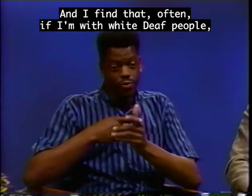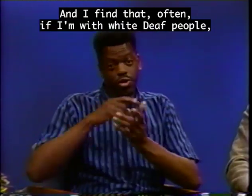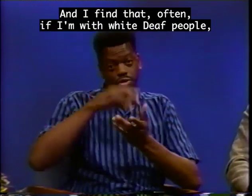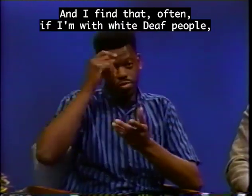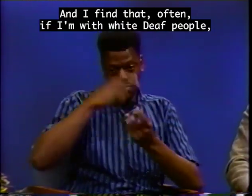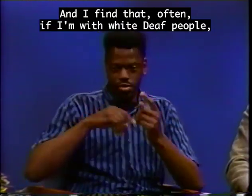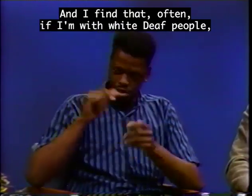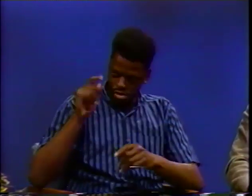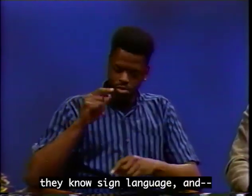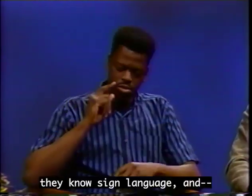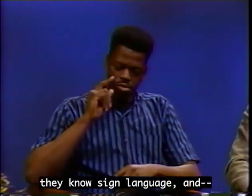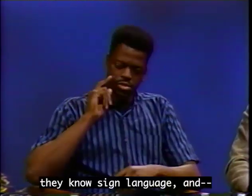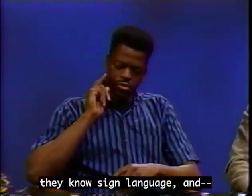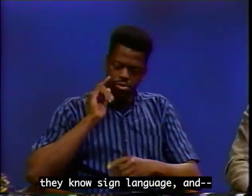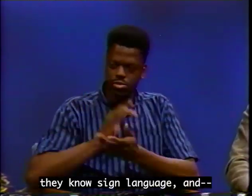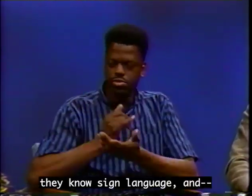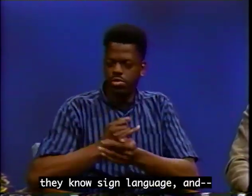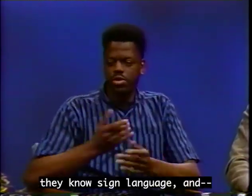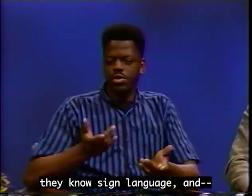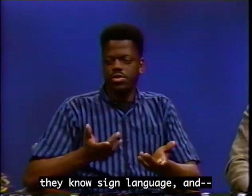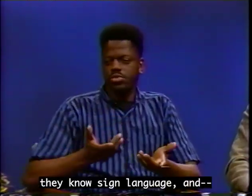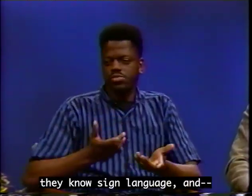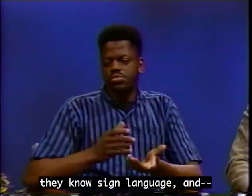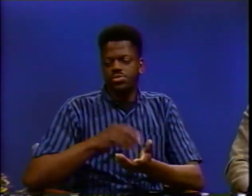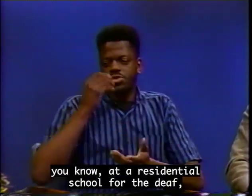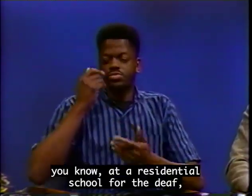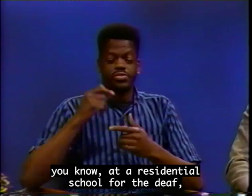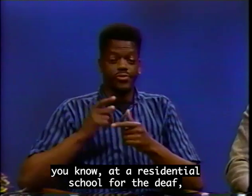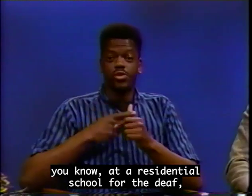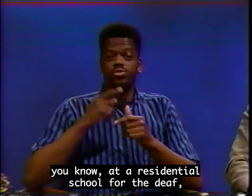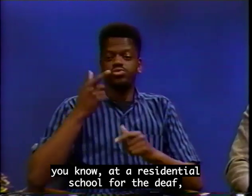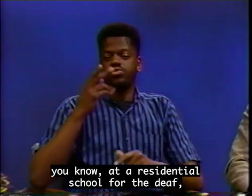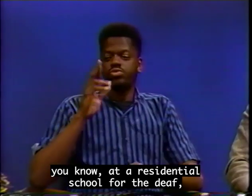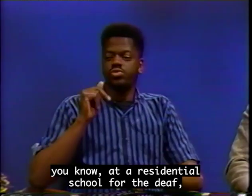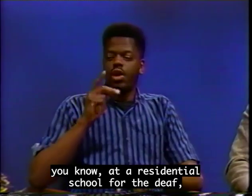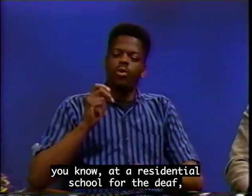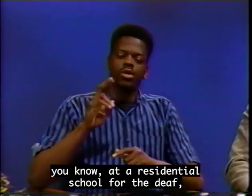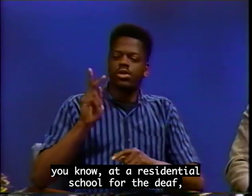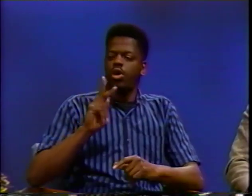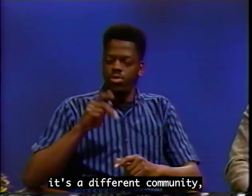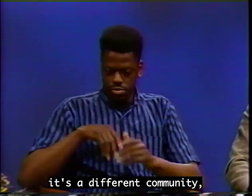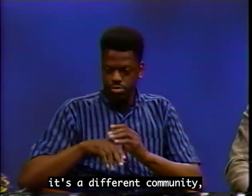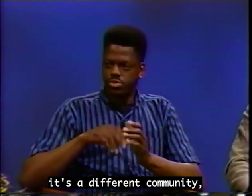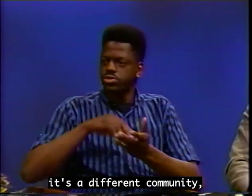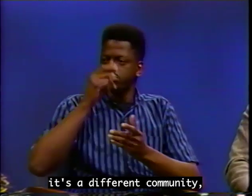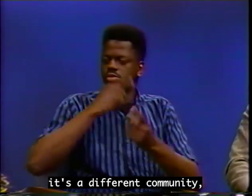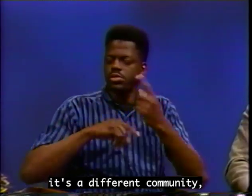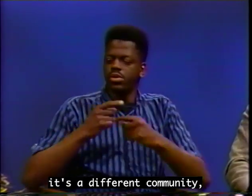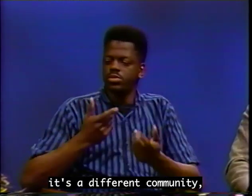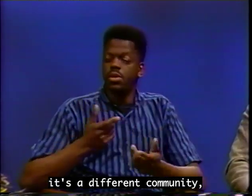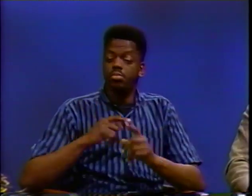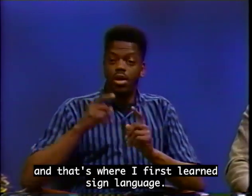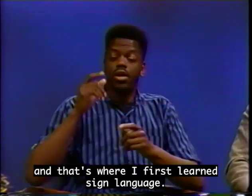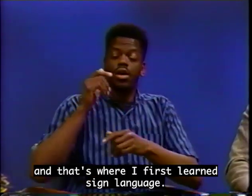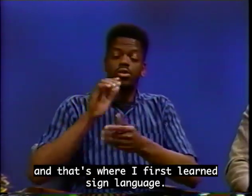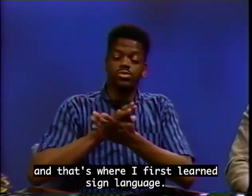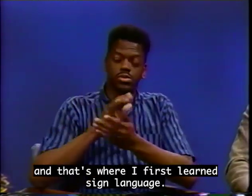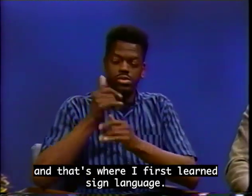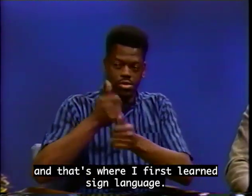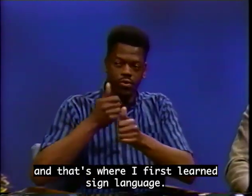I'm with white deaf people, they know sign language. And you know, at a residential school for the deaf, it's a different community. And that's where I first